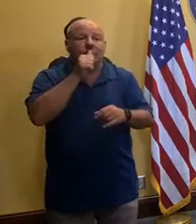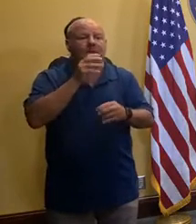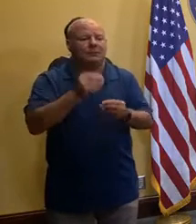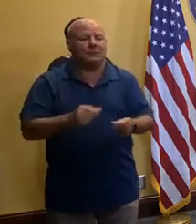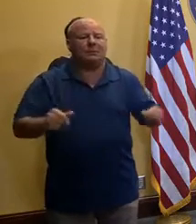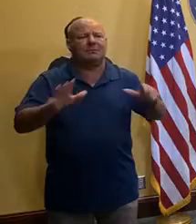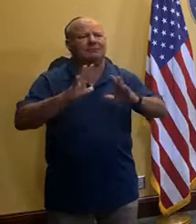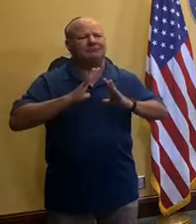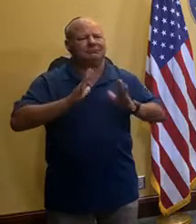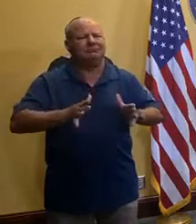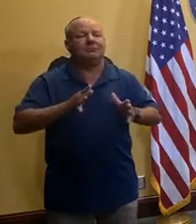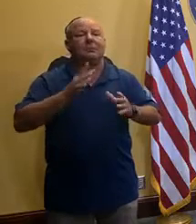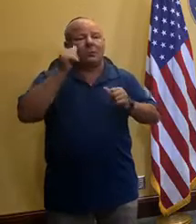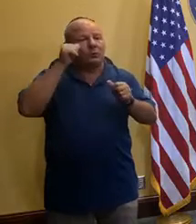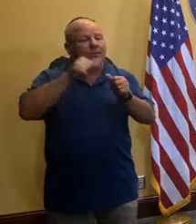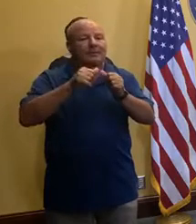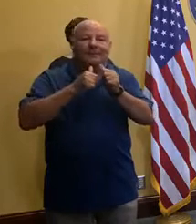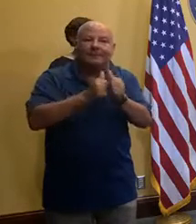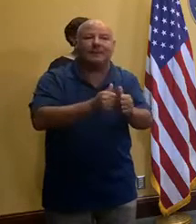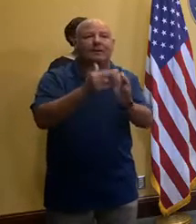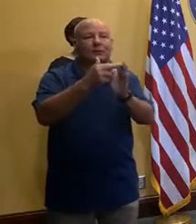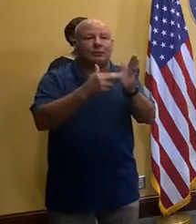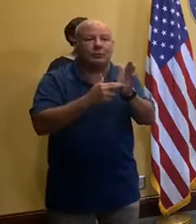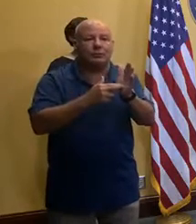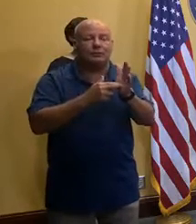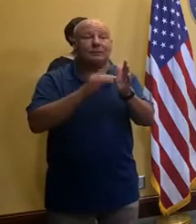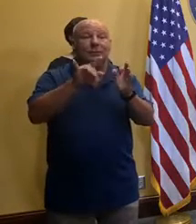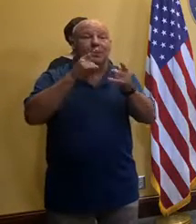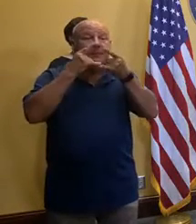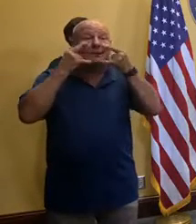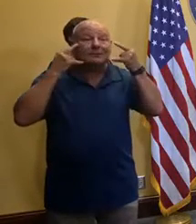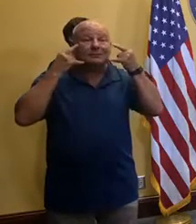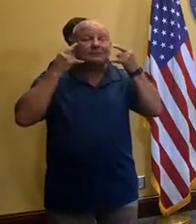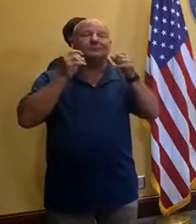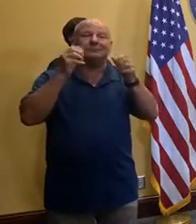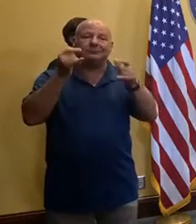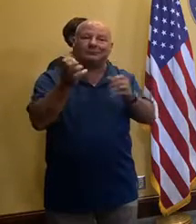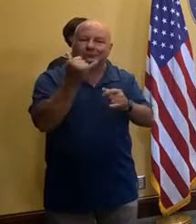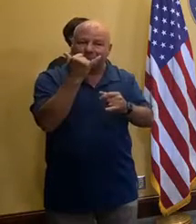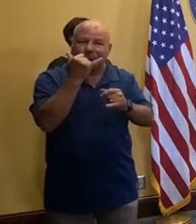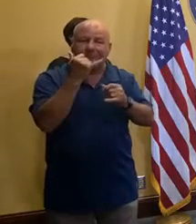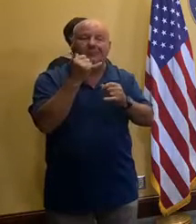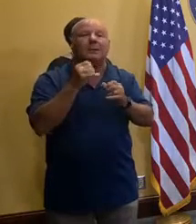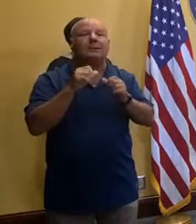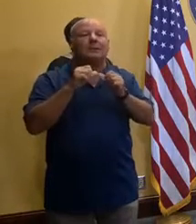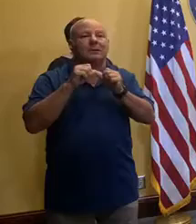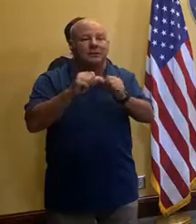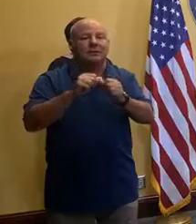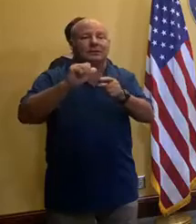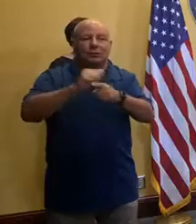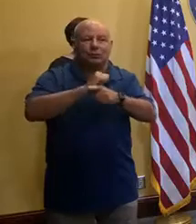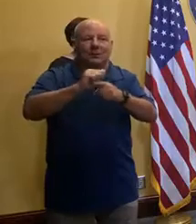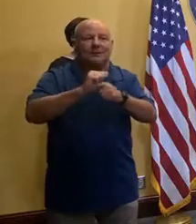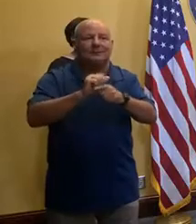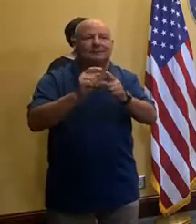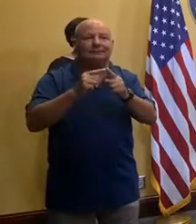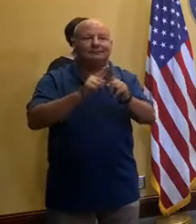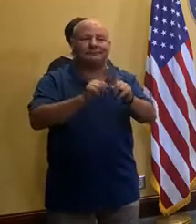and guidelines of Phase 2. Continue to wear your mask. Continue to practice social